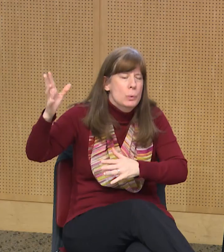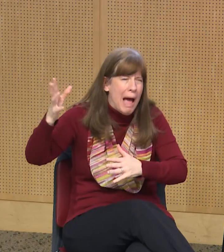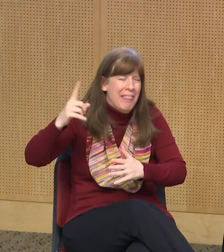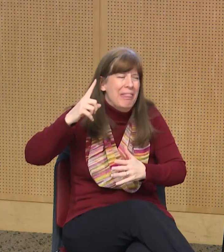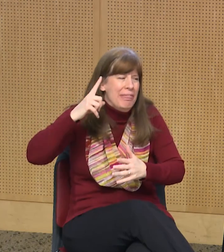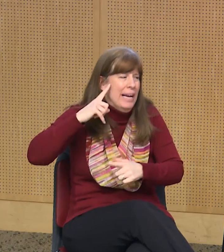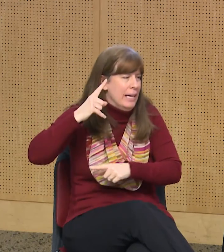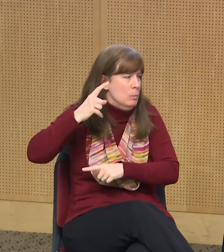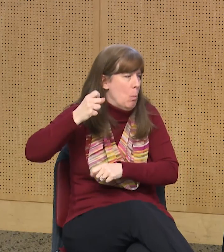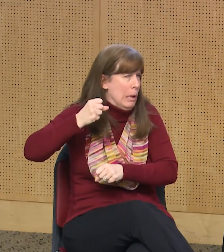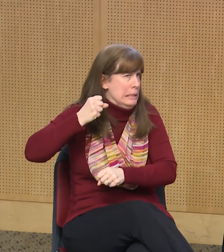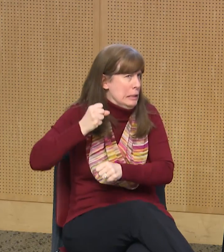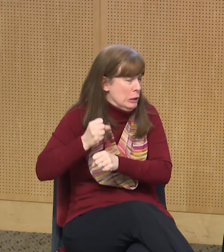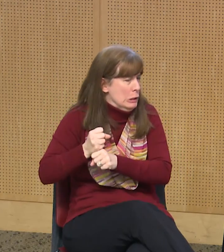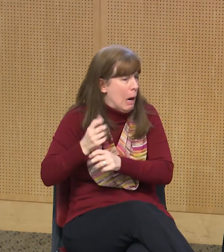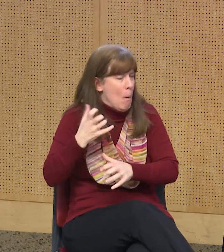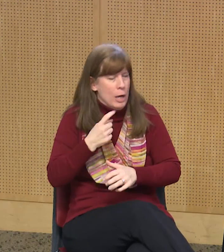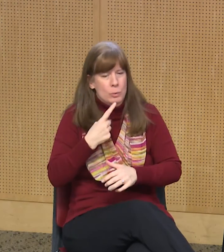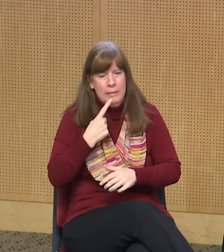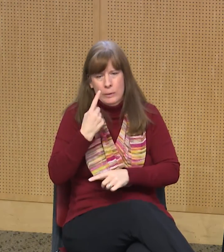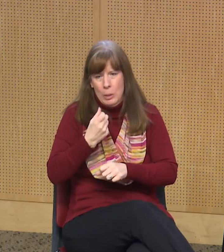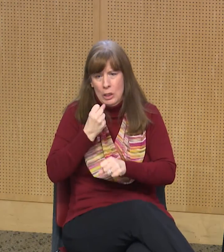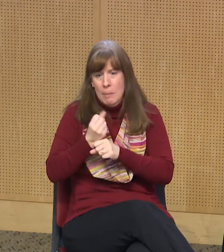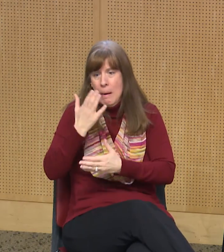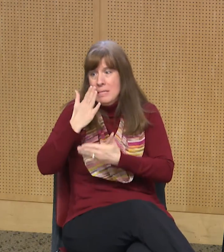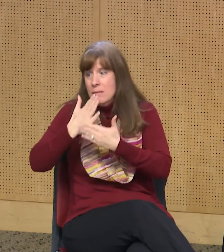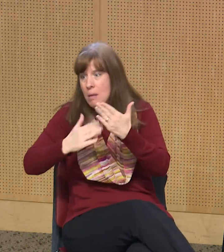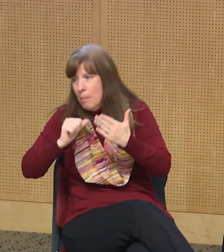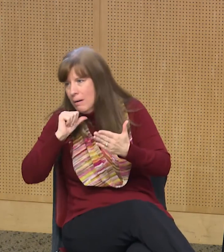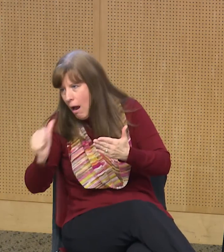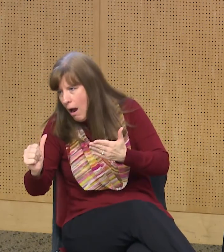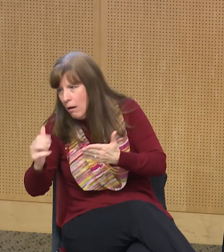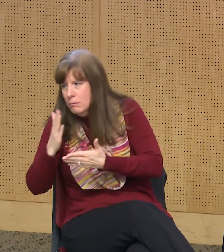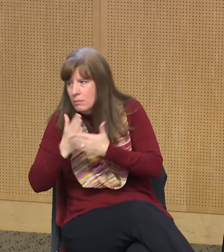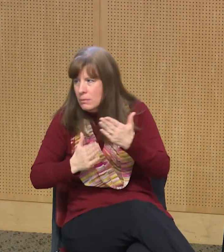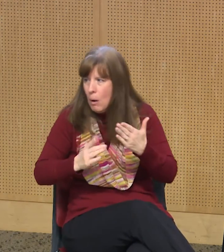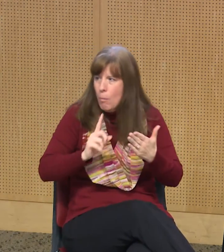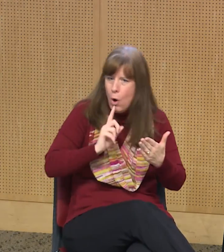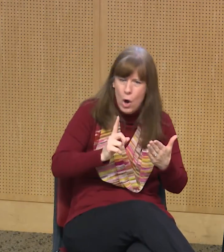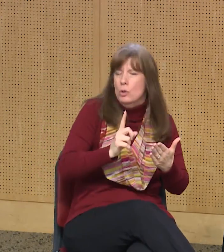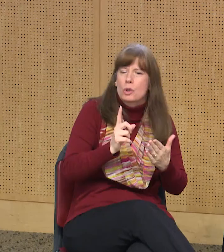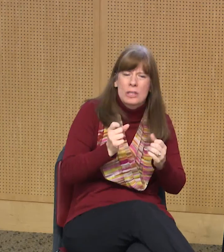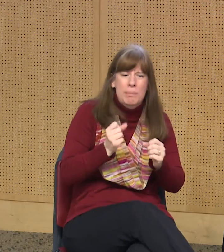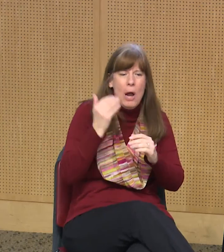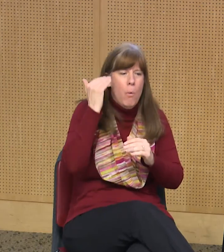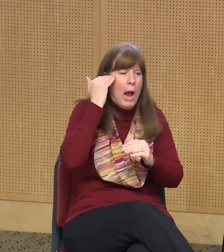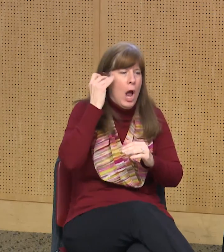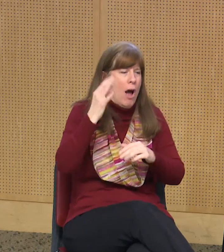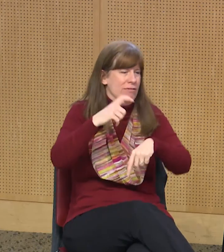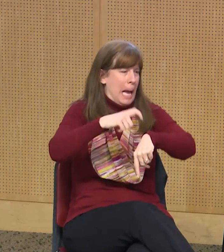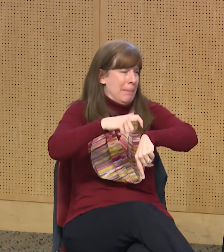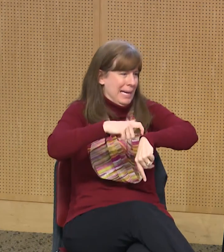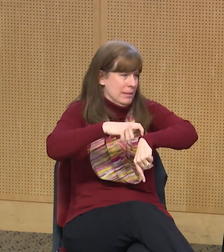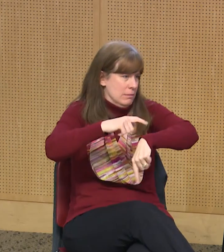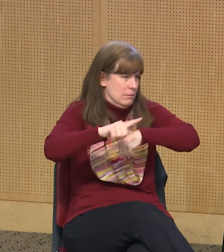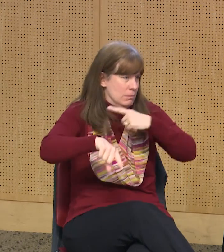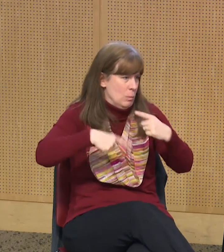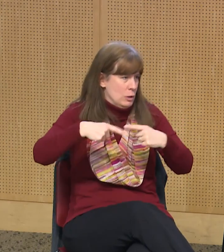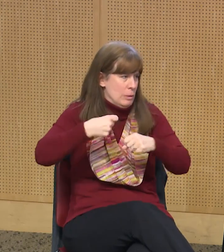place that probably you can't, or you can, I'm sorry, the Magic Center you can. The SAU, perhaps you can a year in